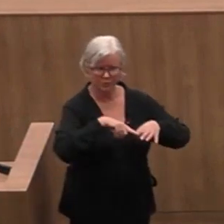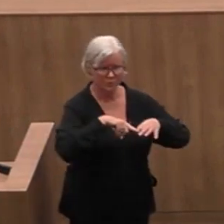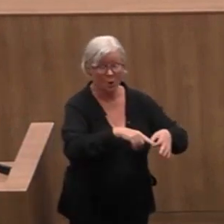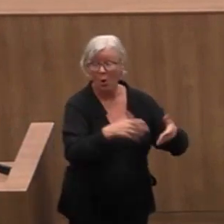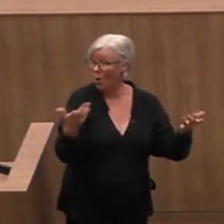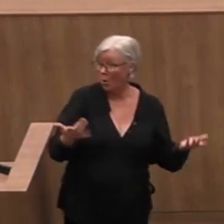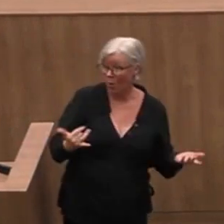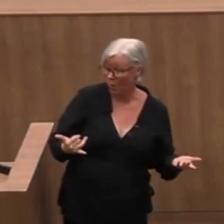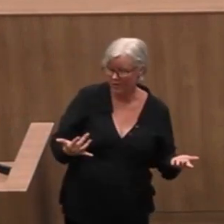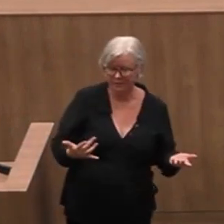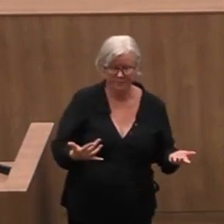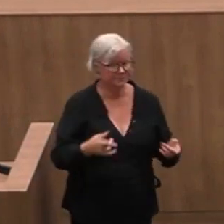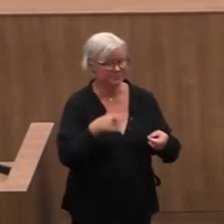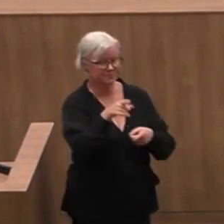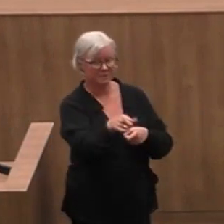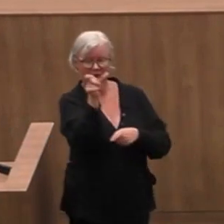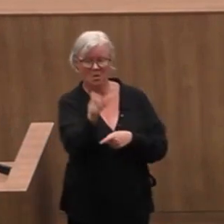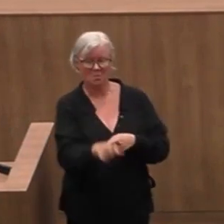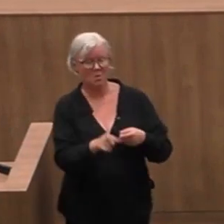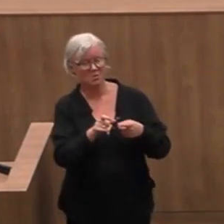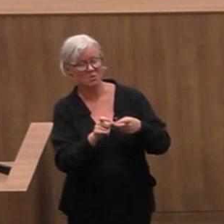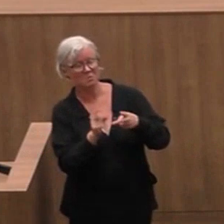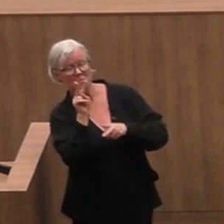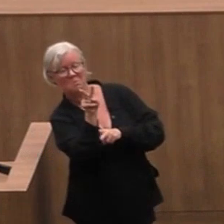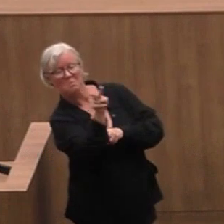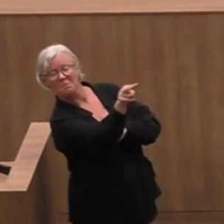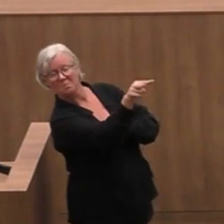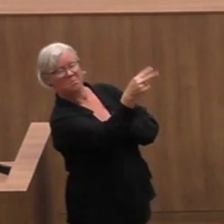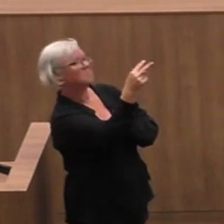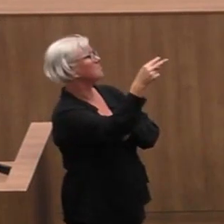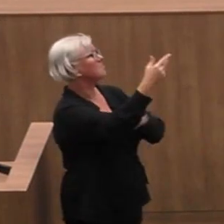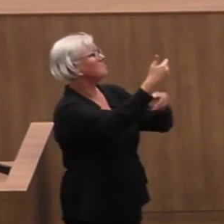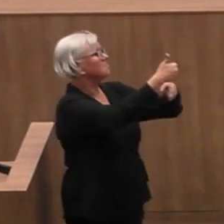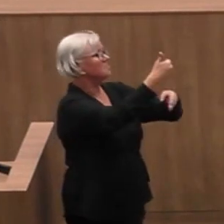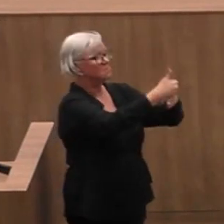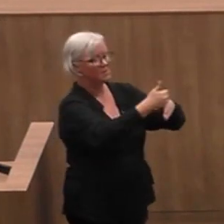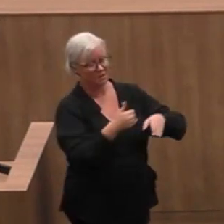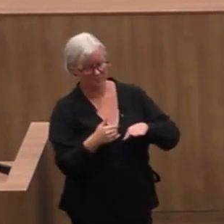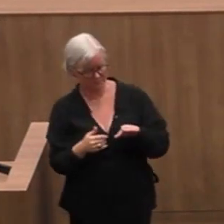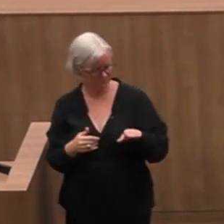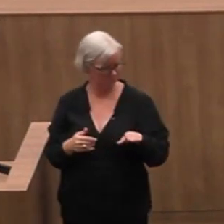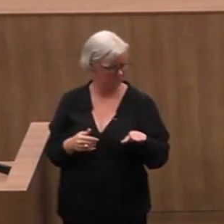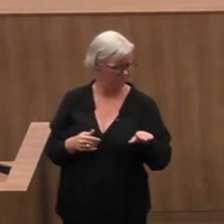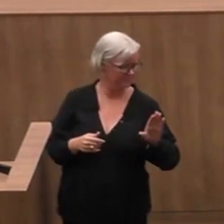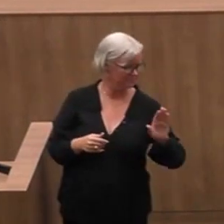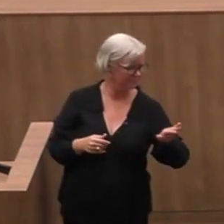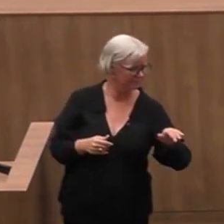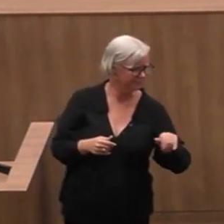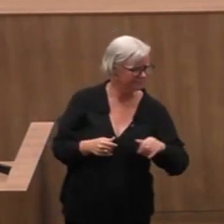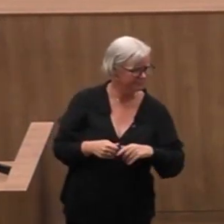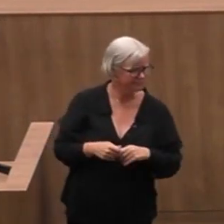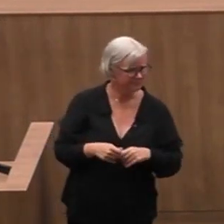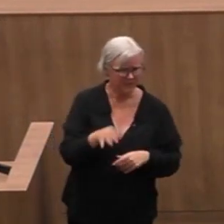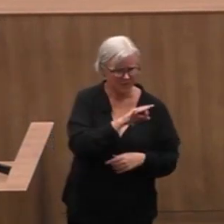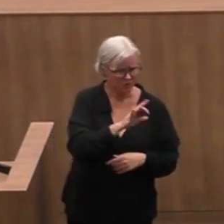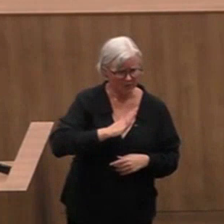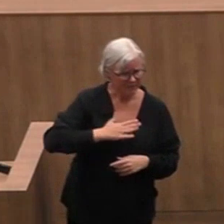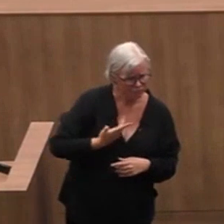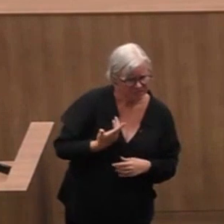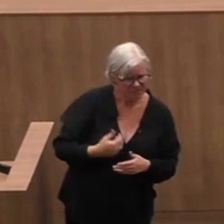Alternatively, the person may be looking out the window, you might interpret that as maybe you're not interested, maybe you're feeling